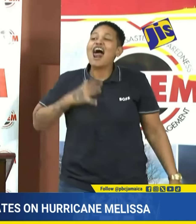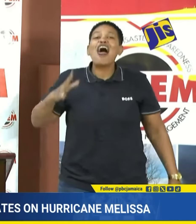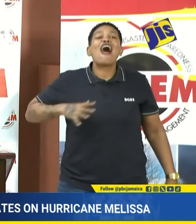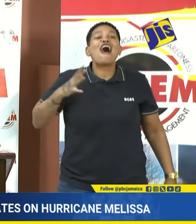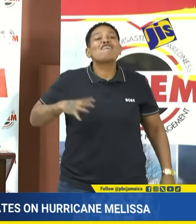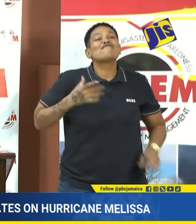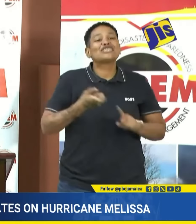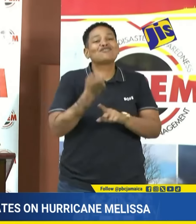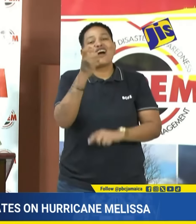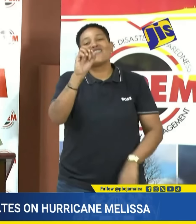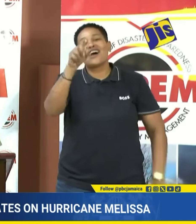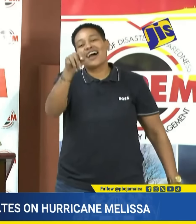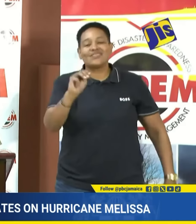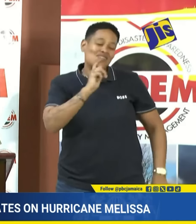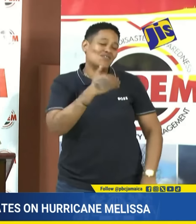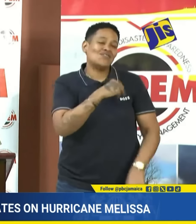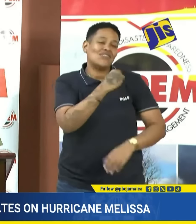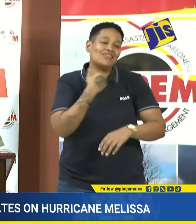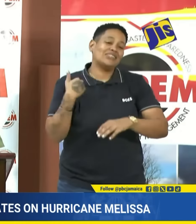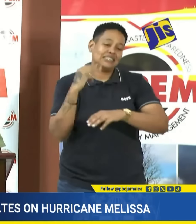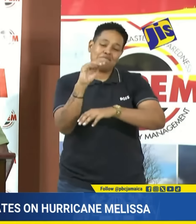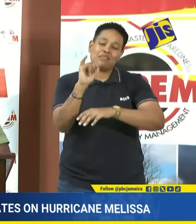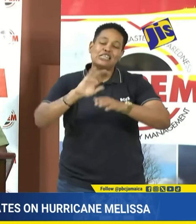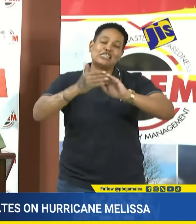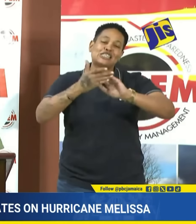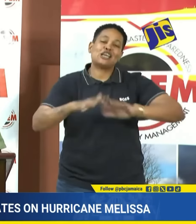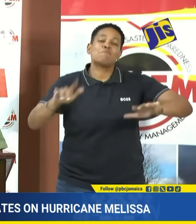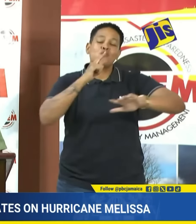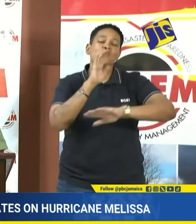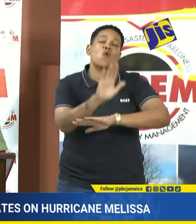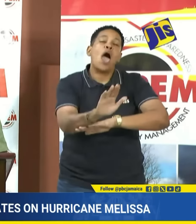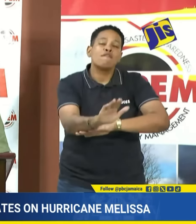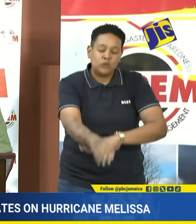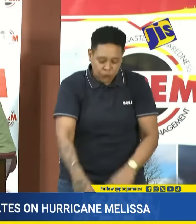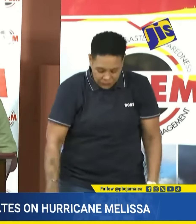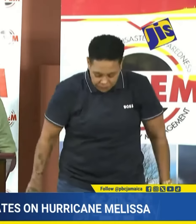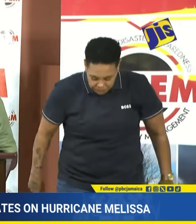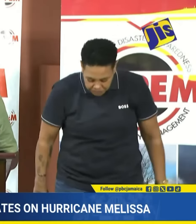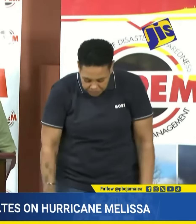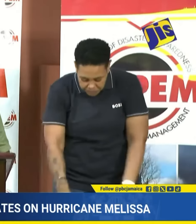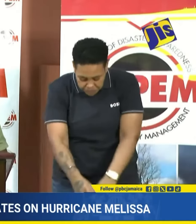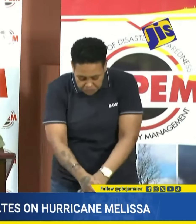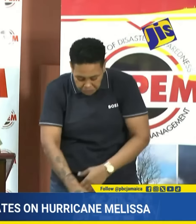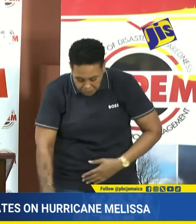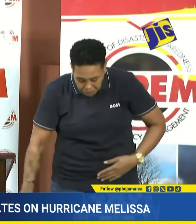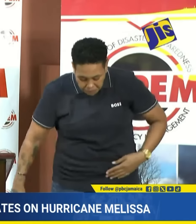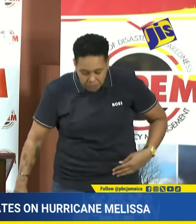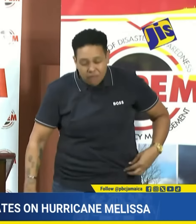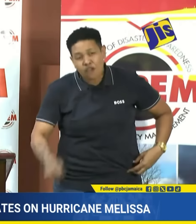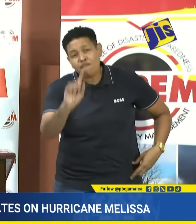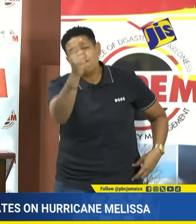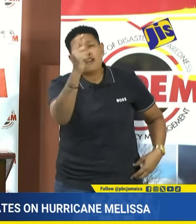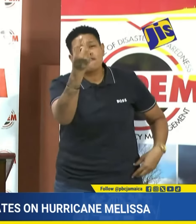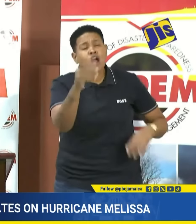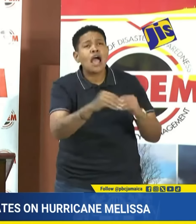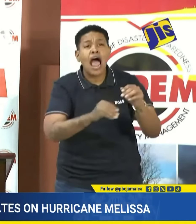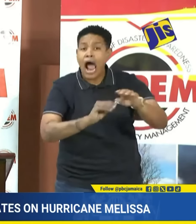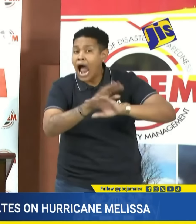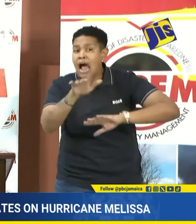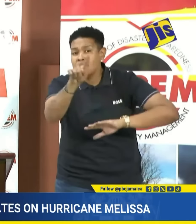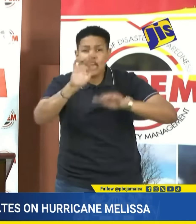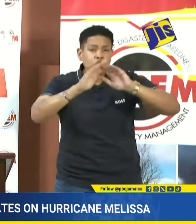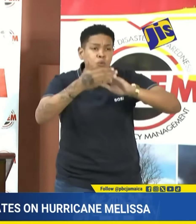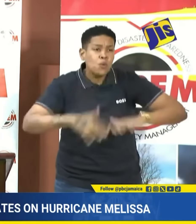officials from ODPEM, members of the media, Jamaica, good afternoon. First of all, I'd like to